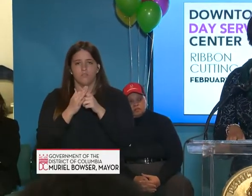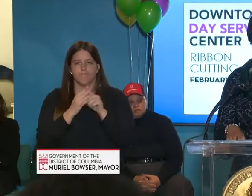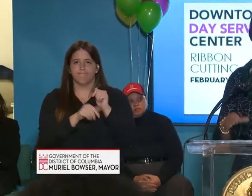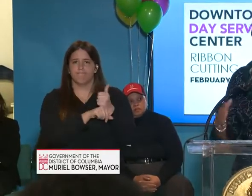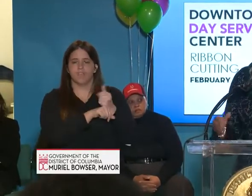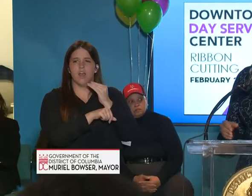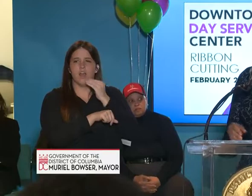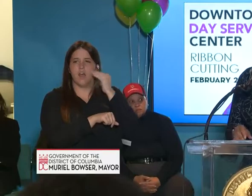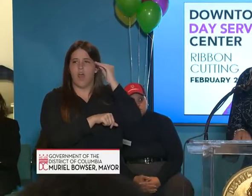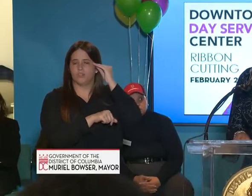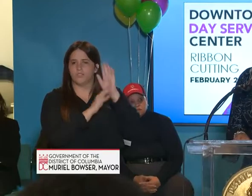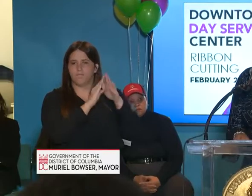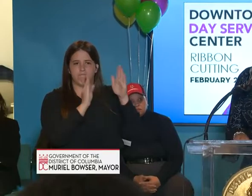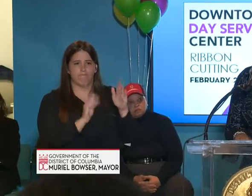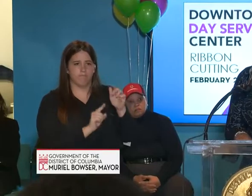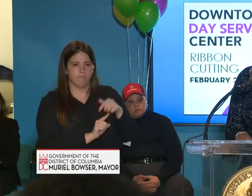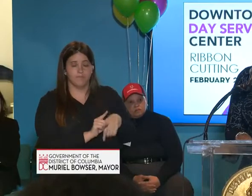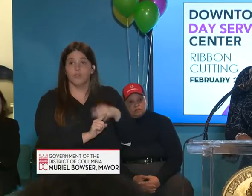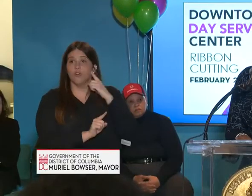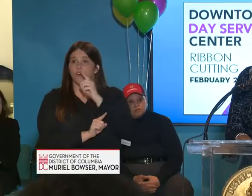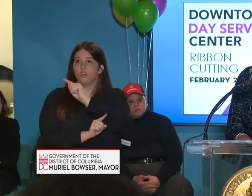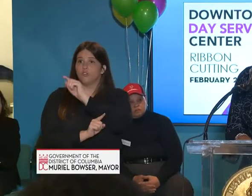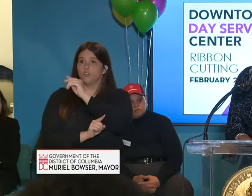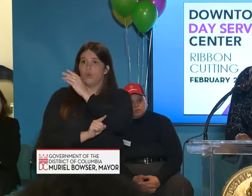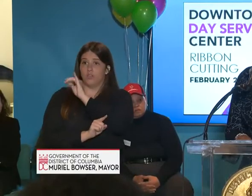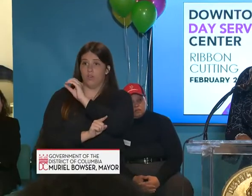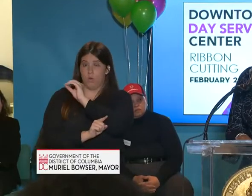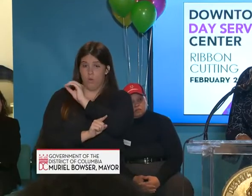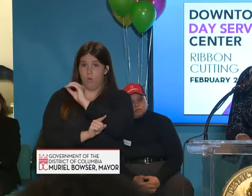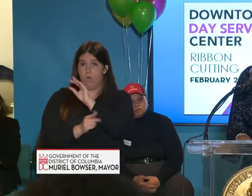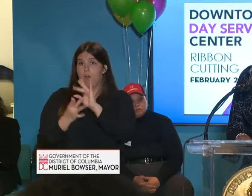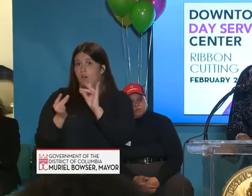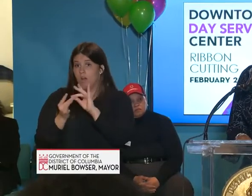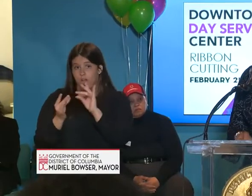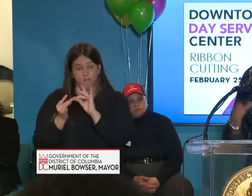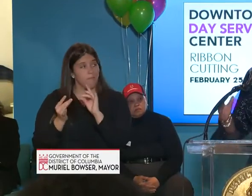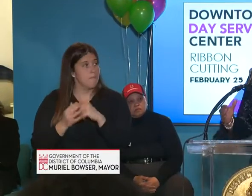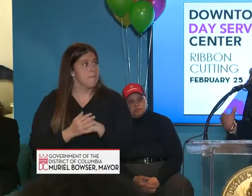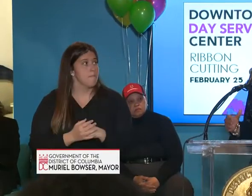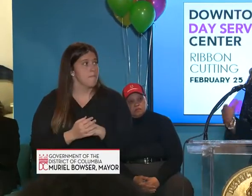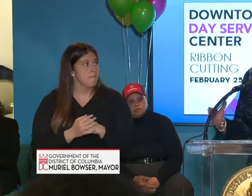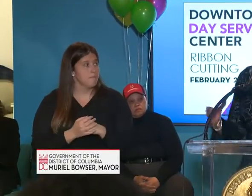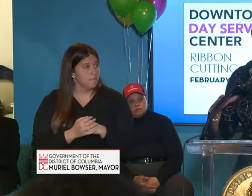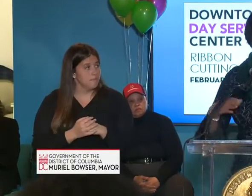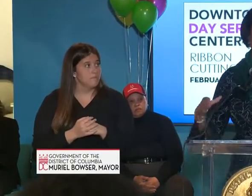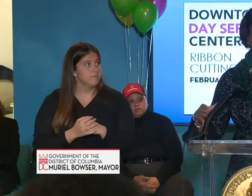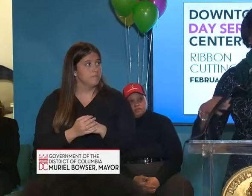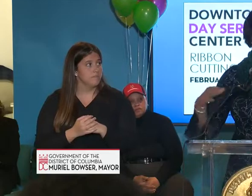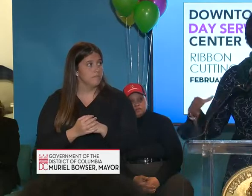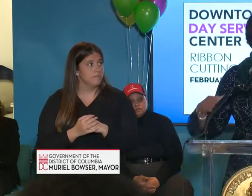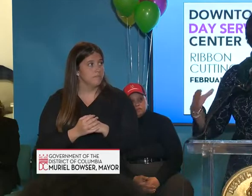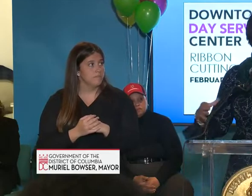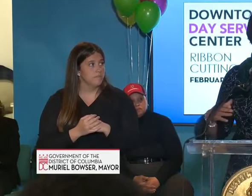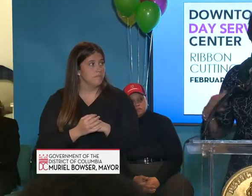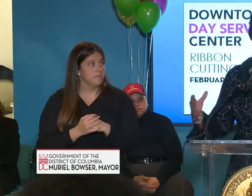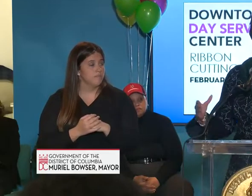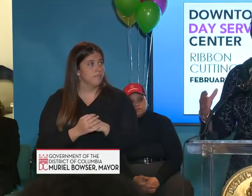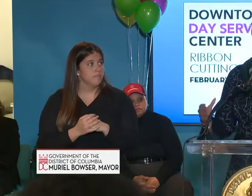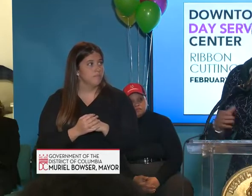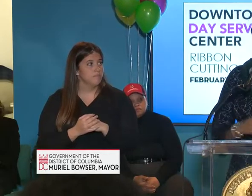first. You heard Tokyo say that you can get a